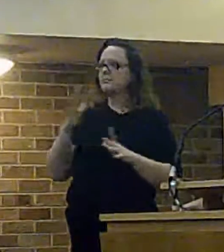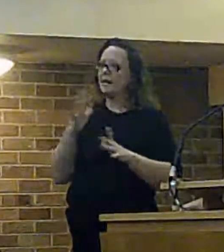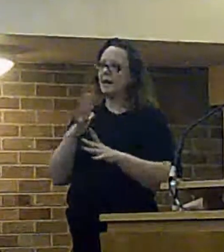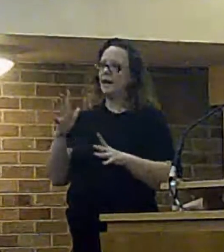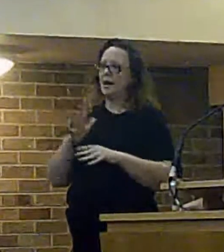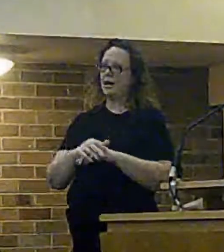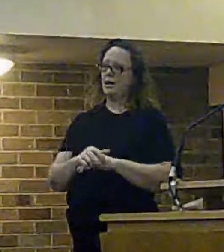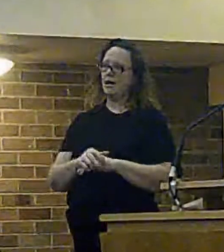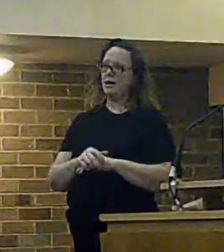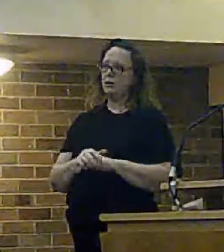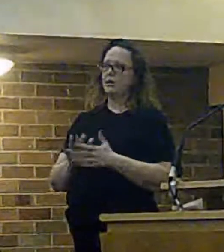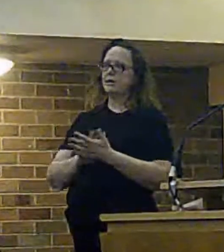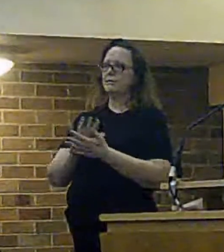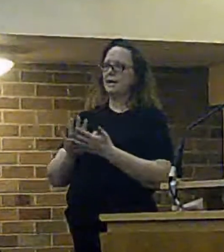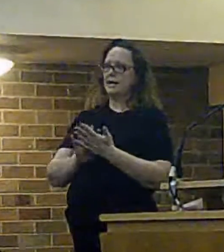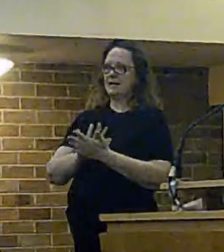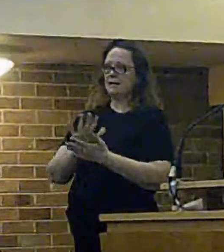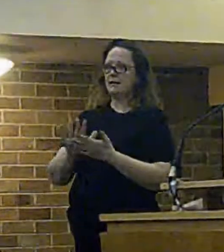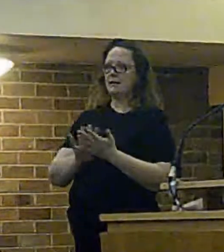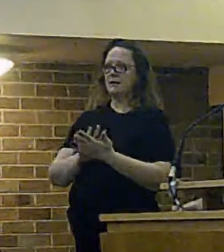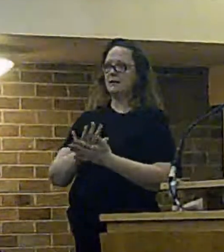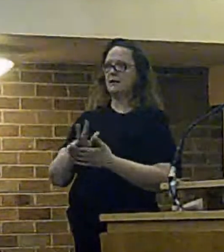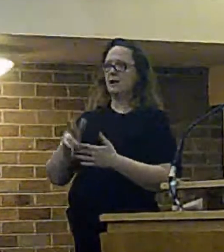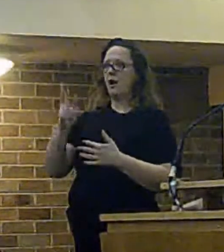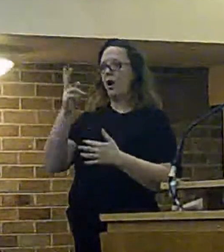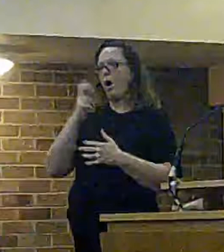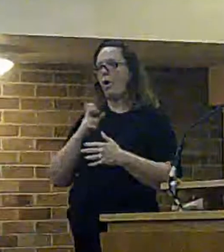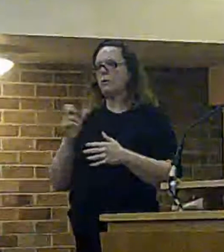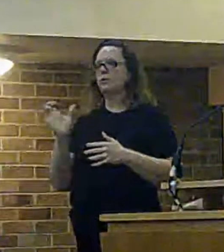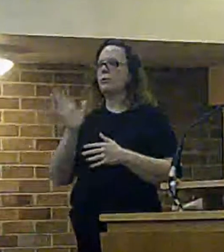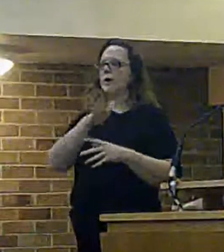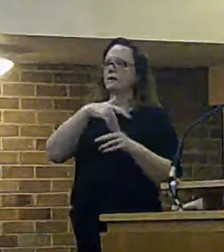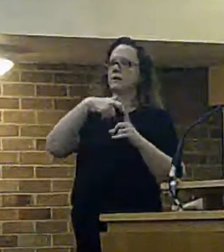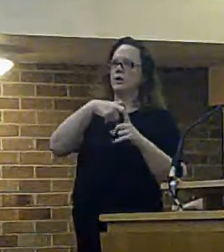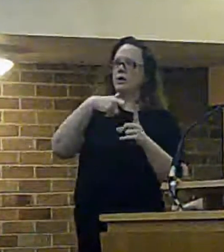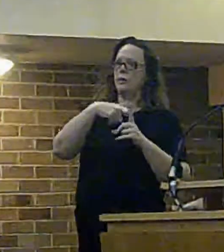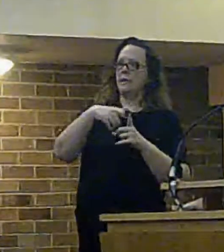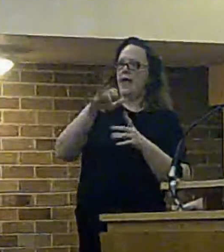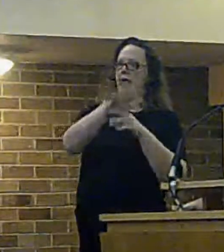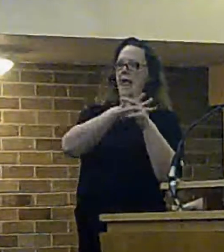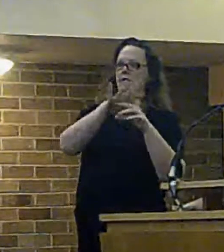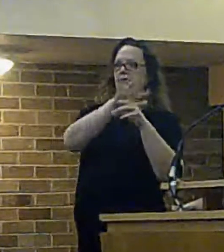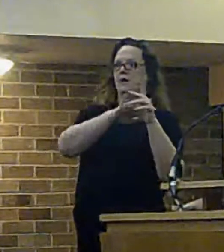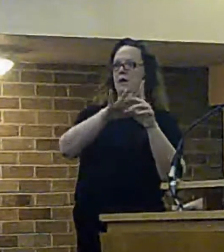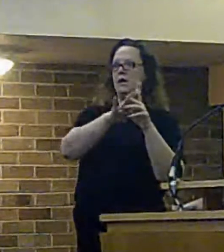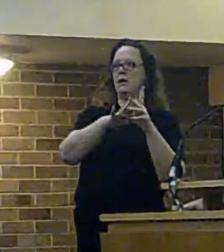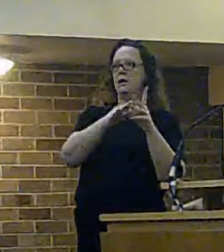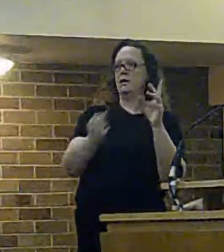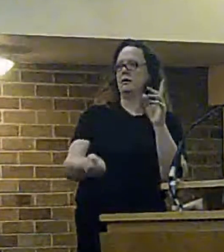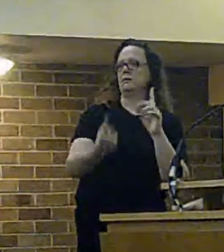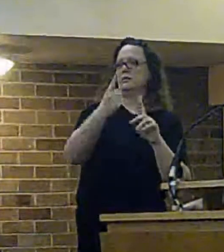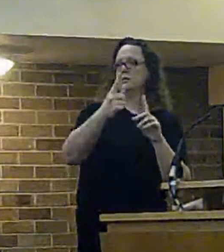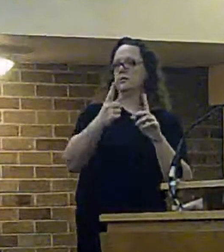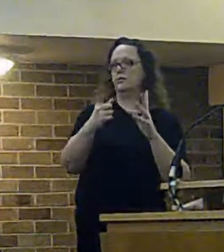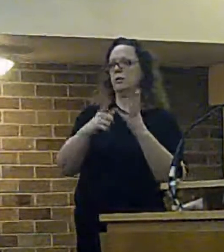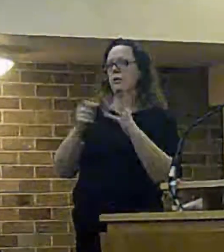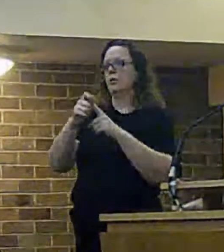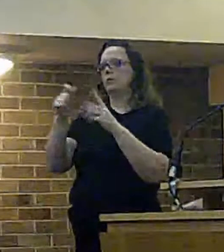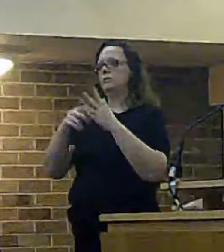at some point it will be on the old West Kirby area and an incident will occur in Upton and we'll have to respond